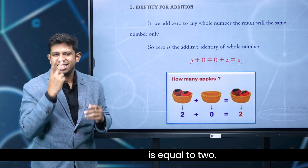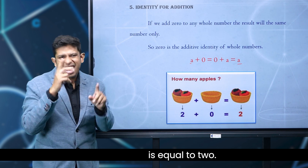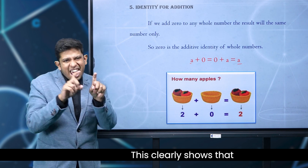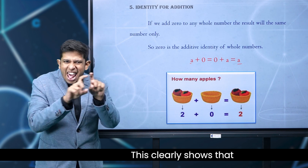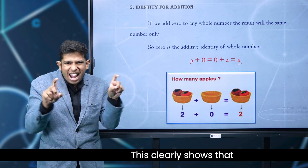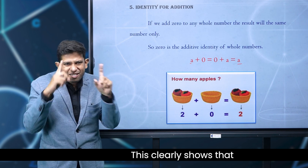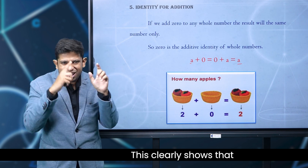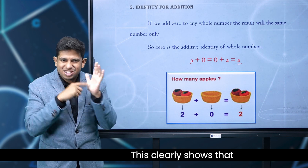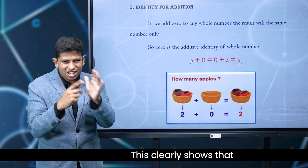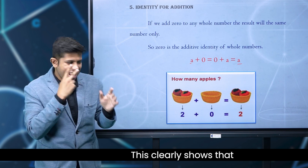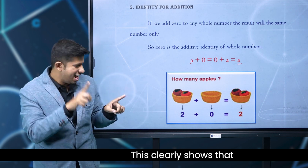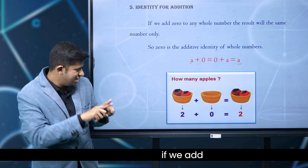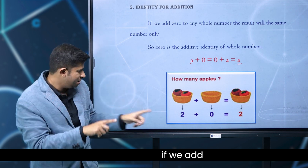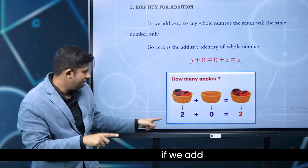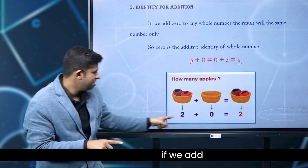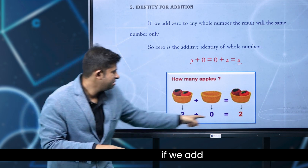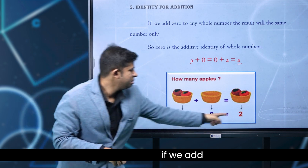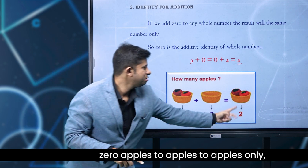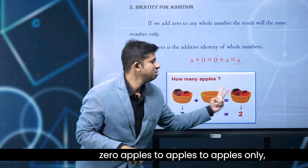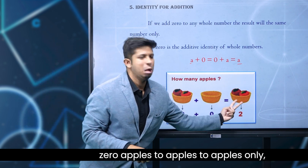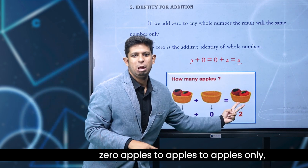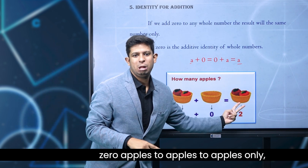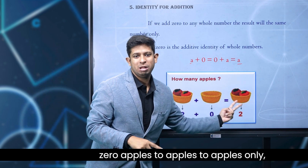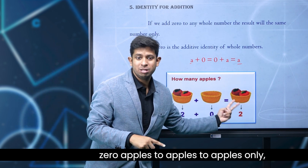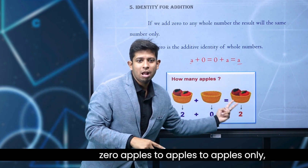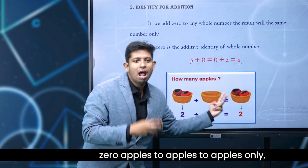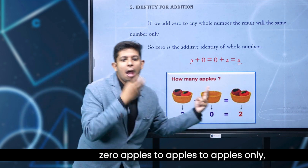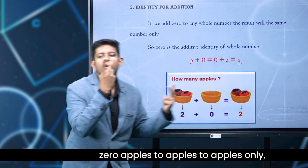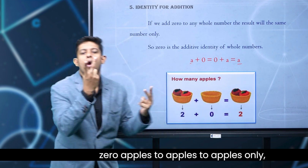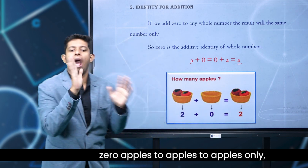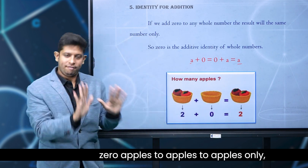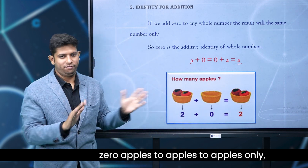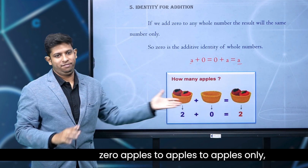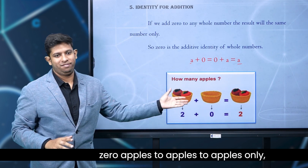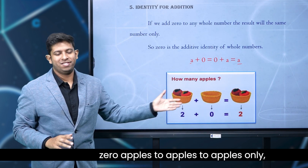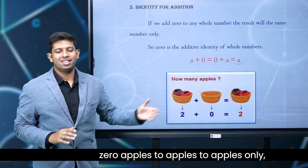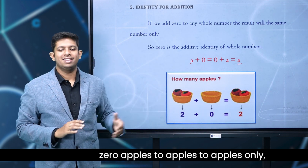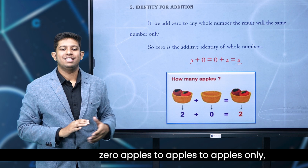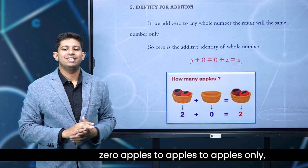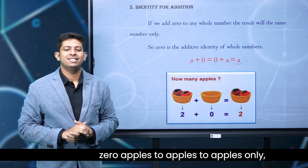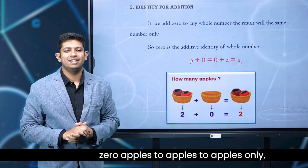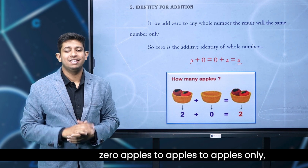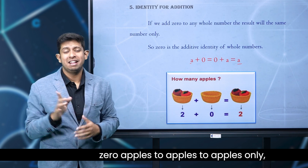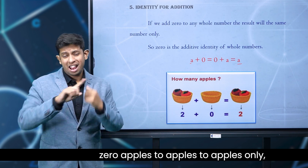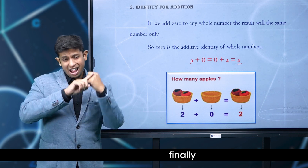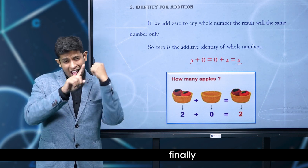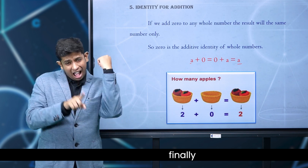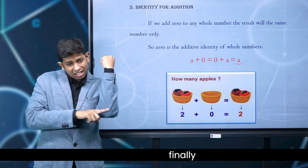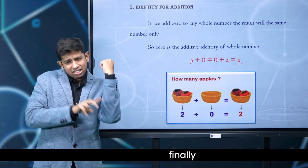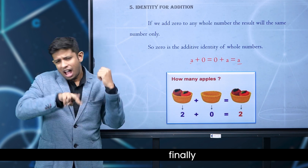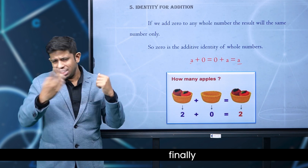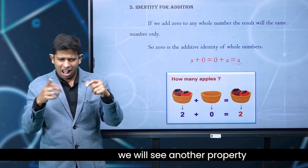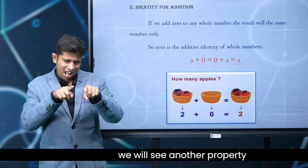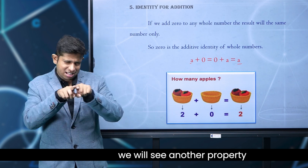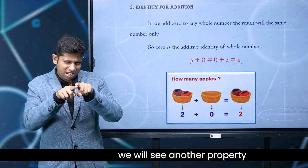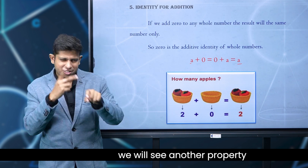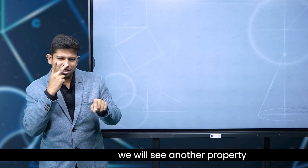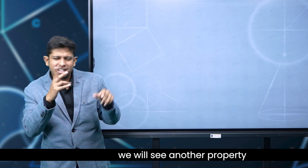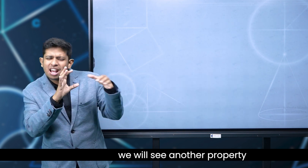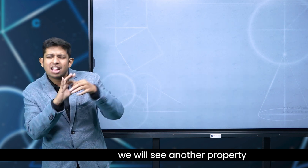This clearly shows that if we add 0 apples to 2 apples, we get the 2 apples only. Finally, we will see another property